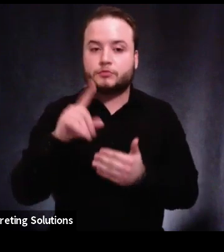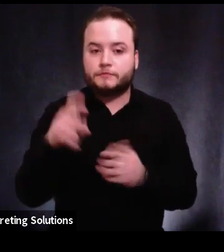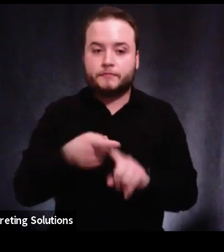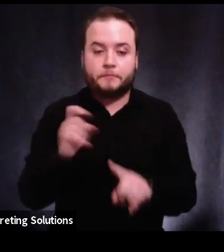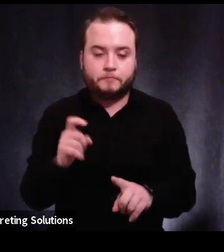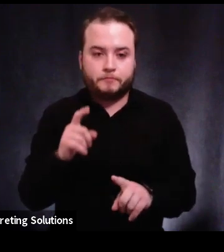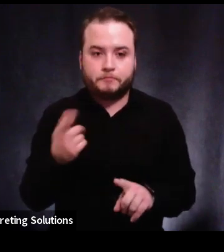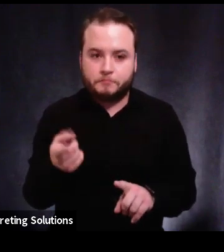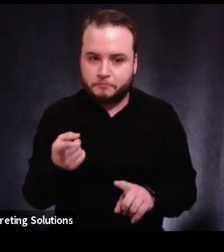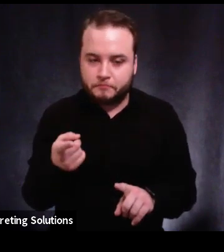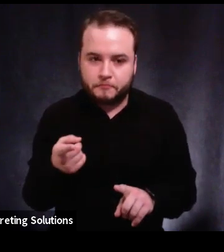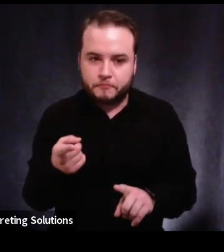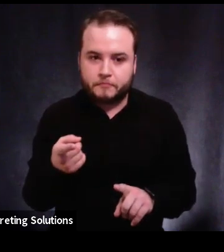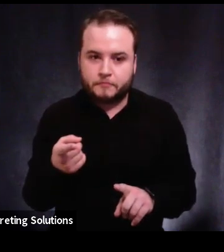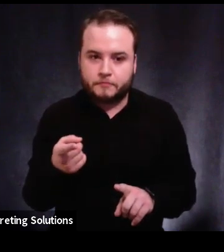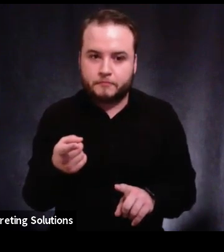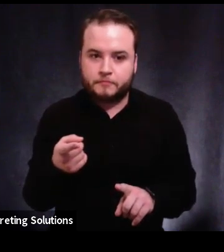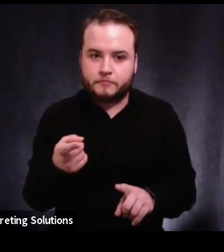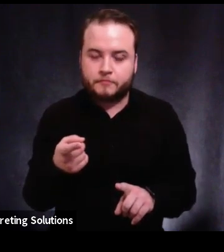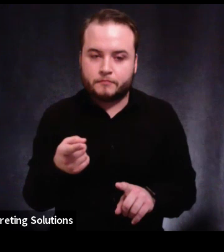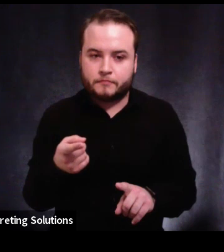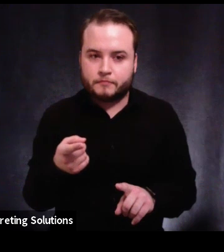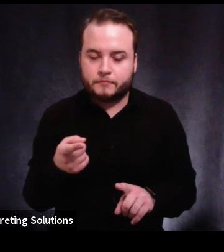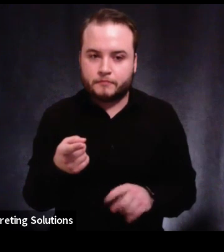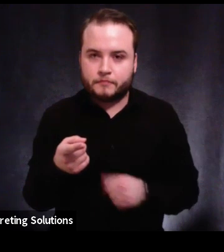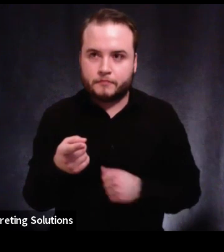now open. From Bring Me the News.